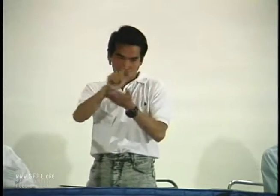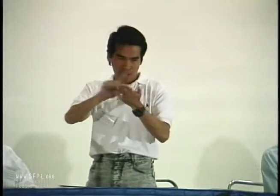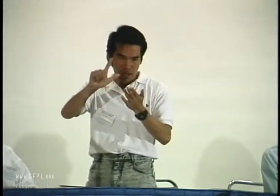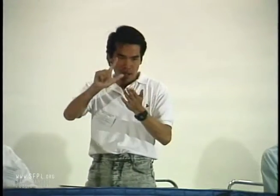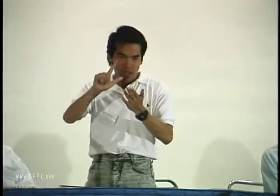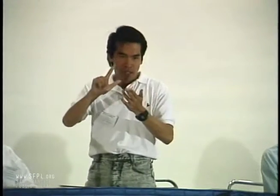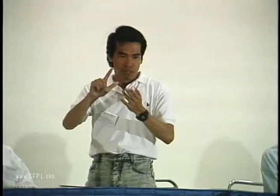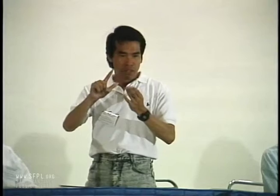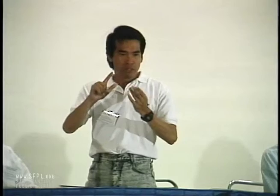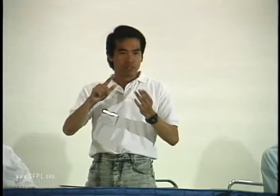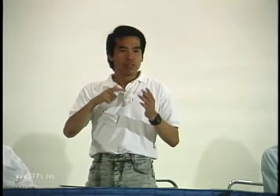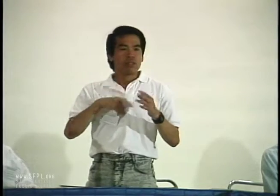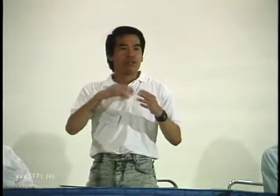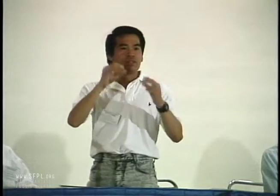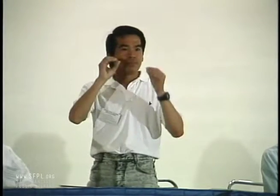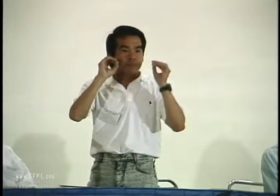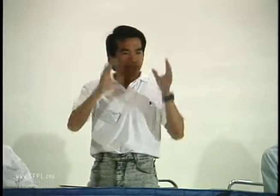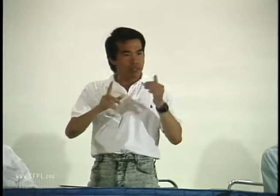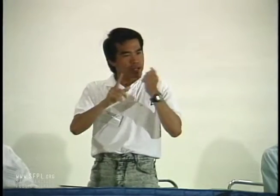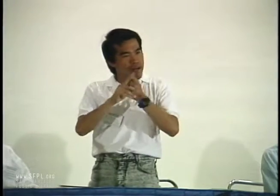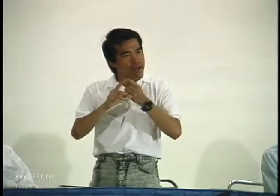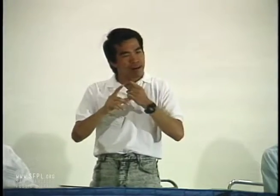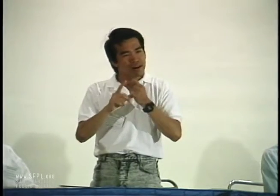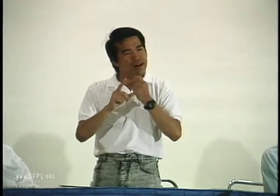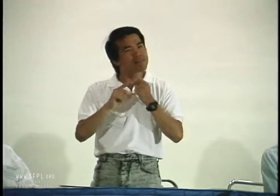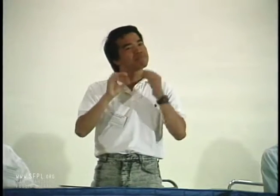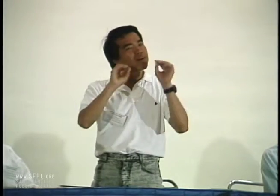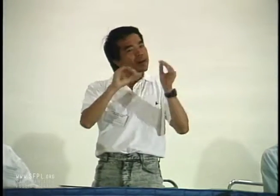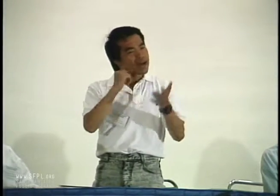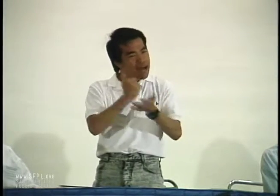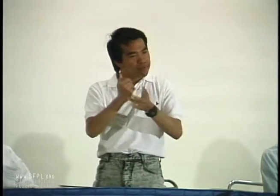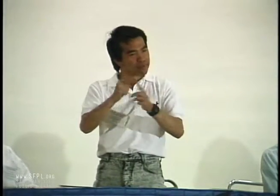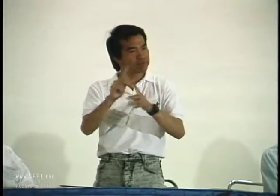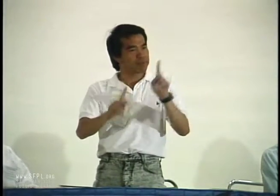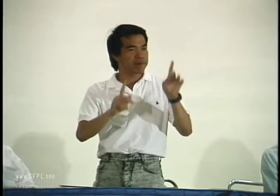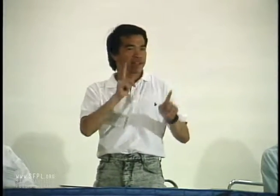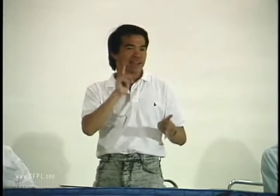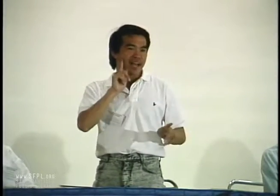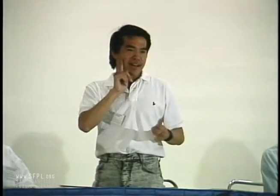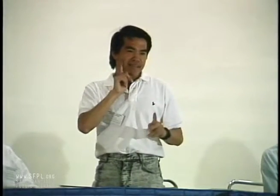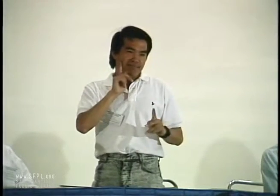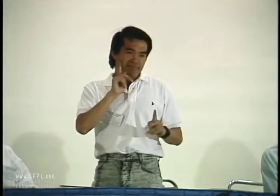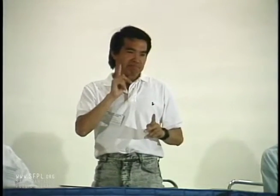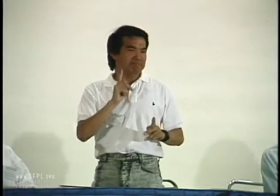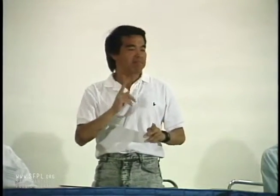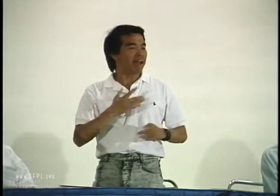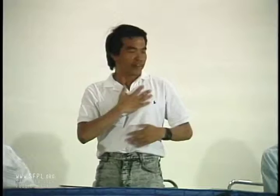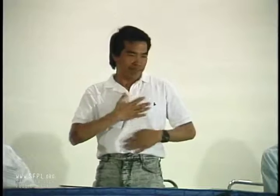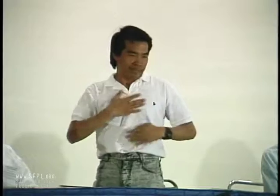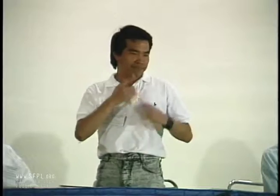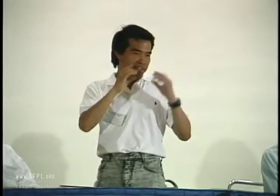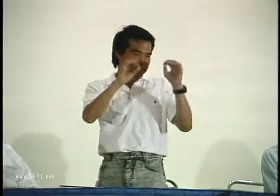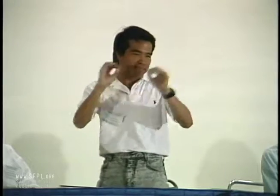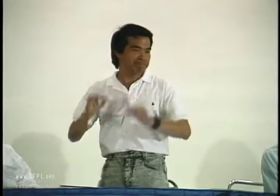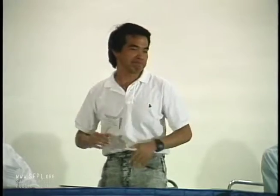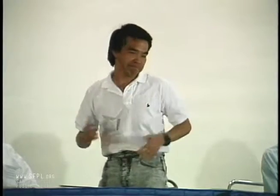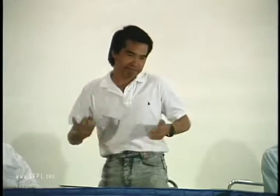But I got tired of the commute, so I decided to transfer to Laney College, and I'm working as a teacher's assistant, helping deaf people in the program, and I really enjoy